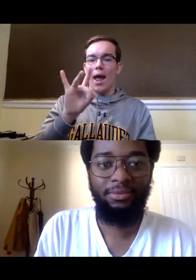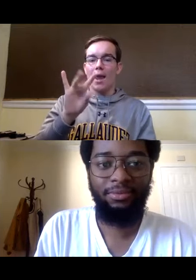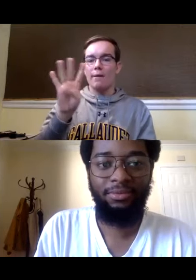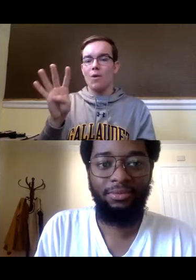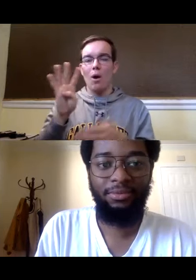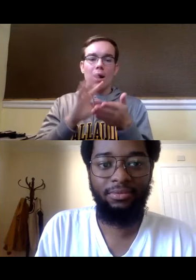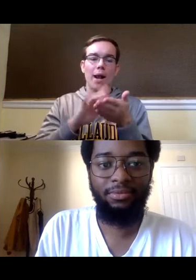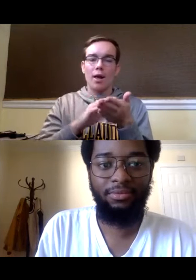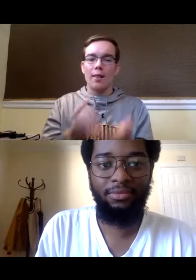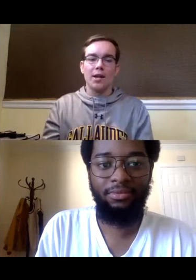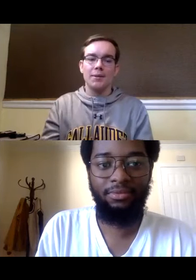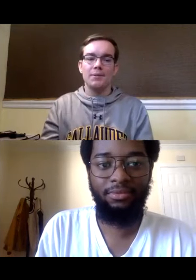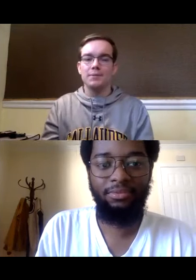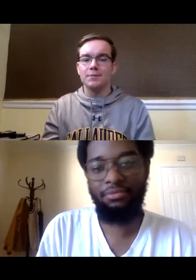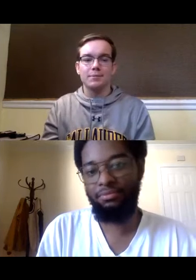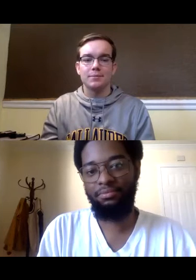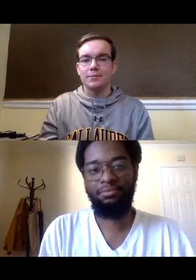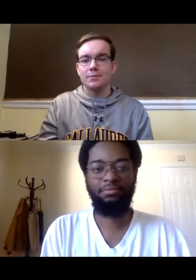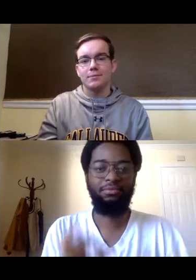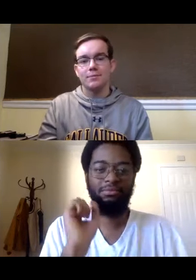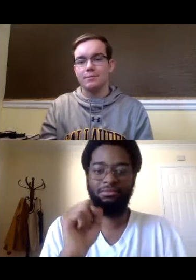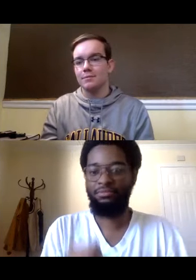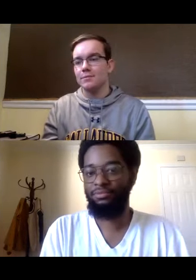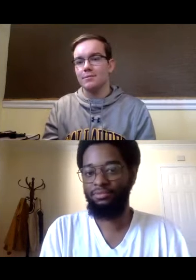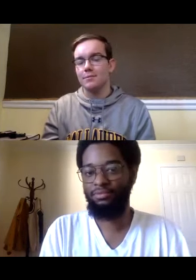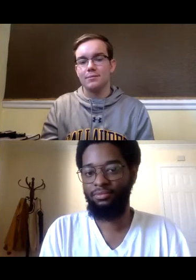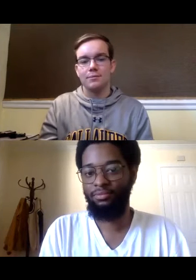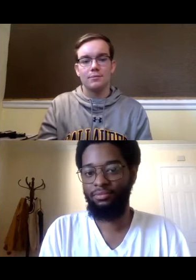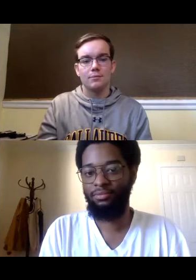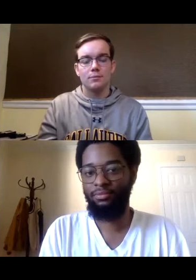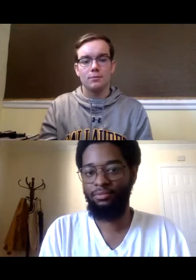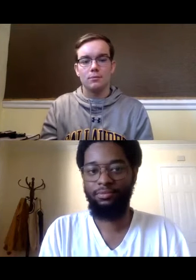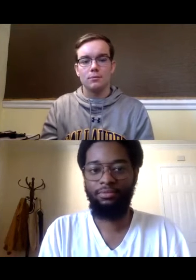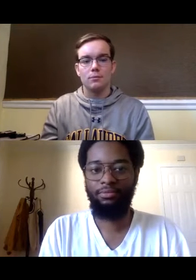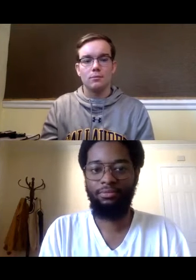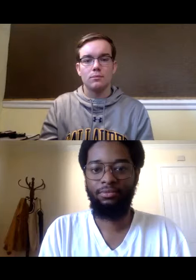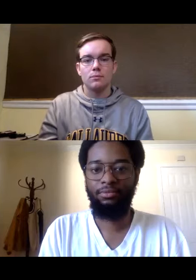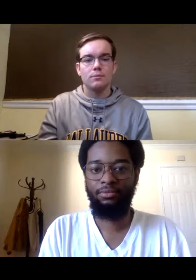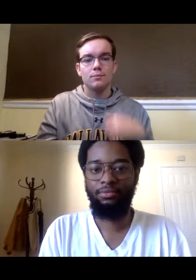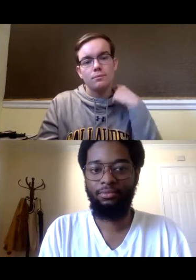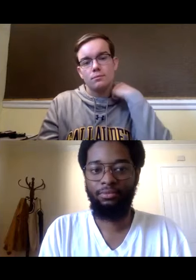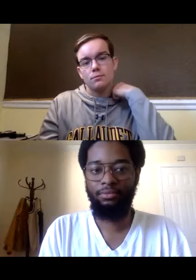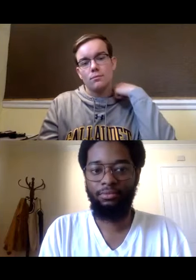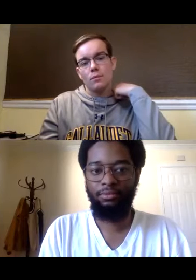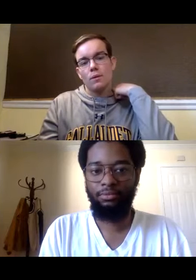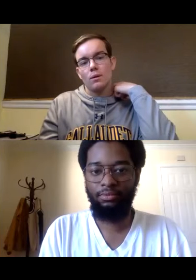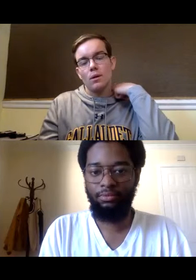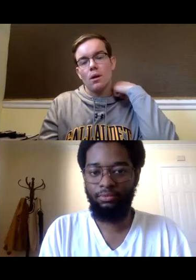So you could say TI-84 calculator instead of a smart calculator if you wanted.